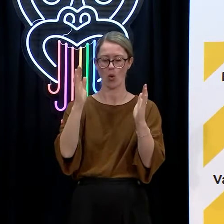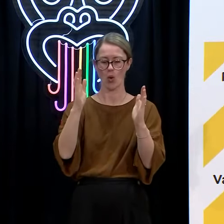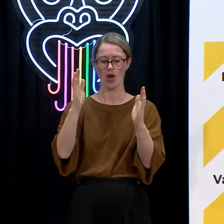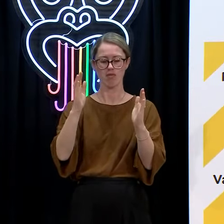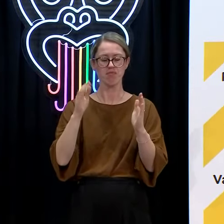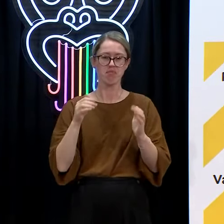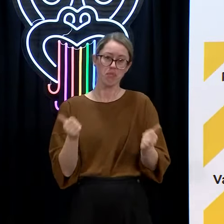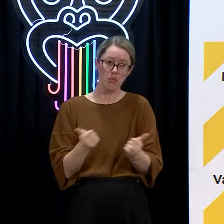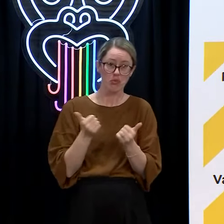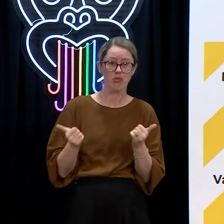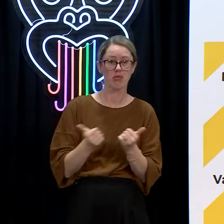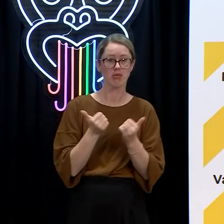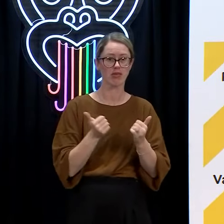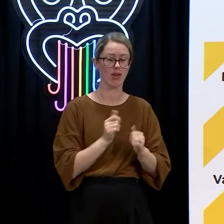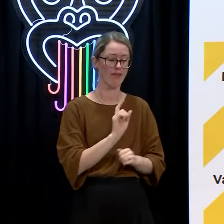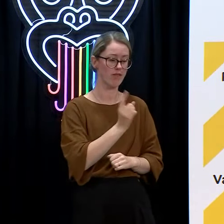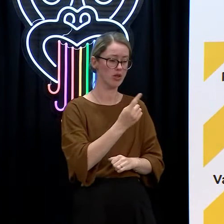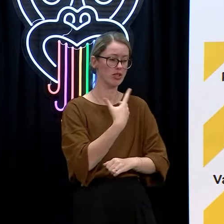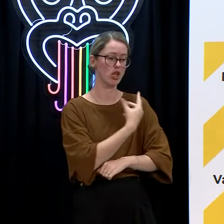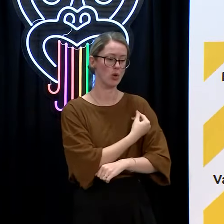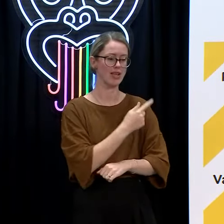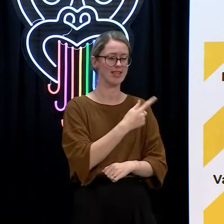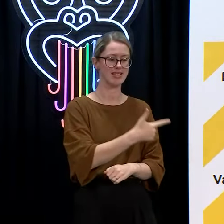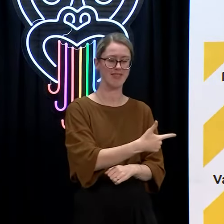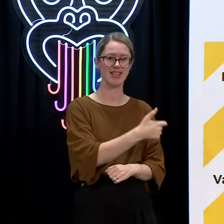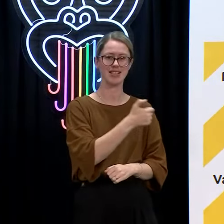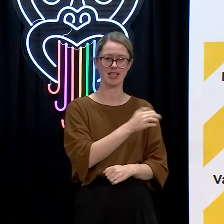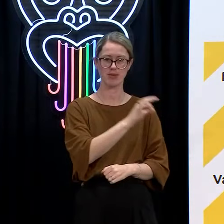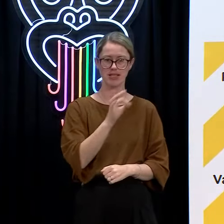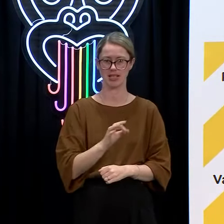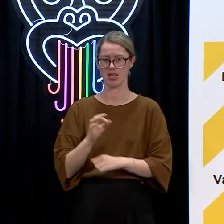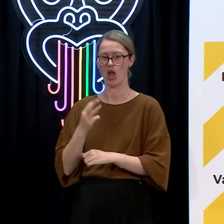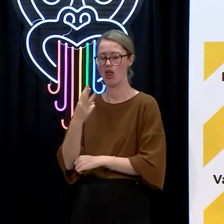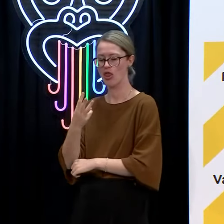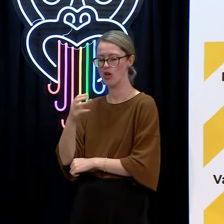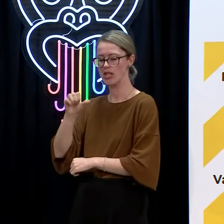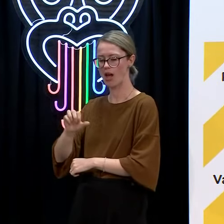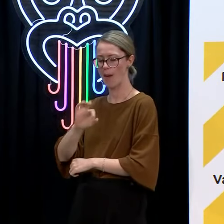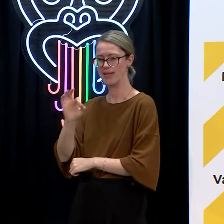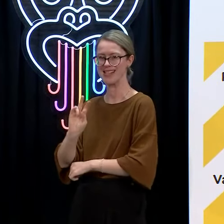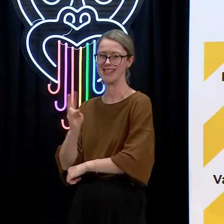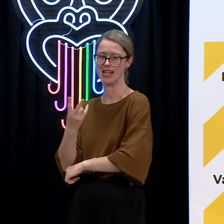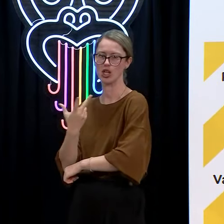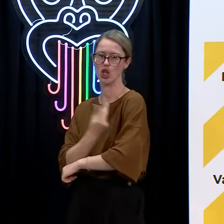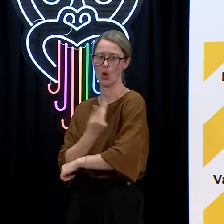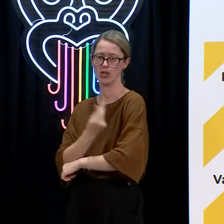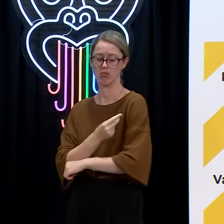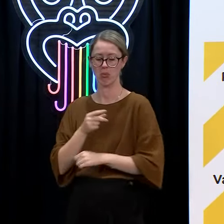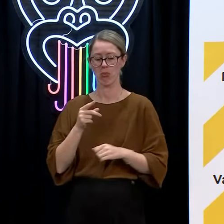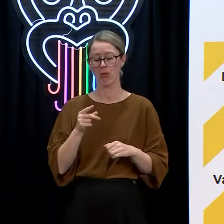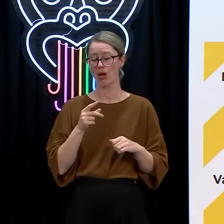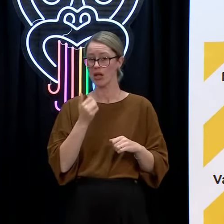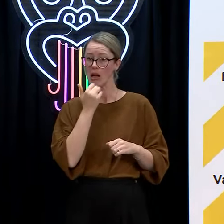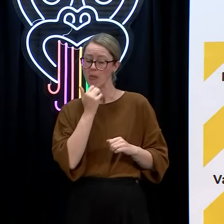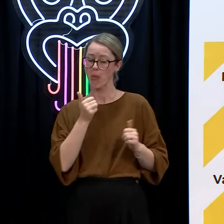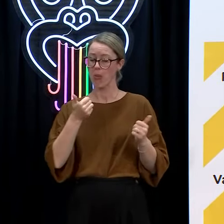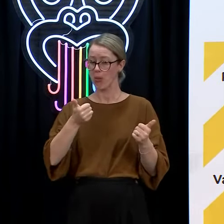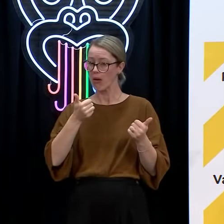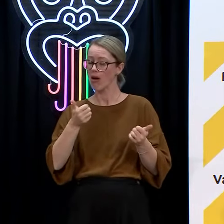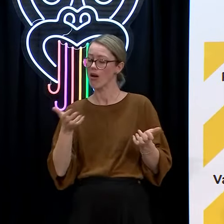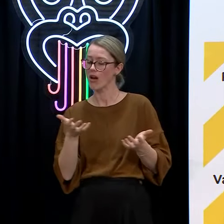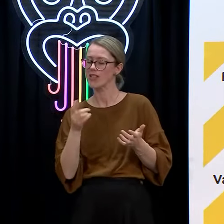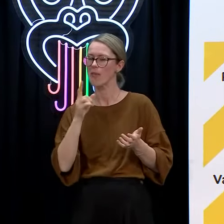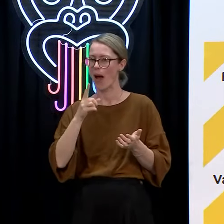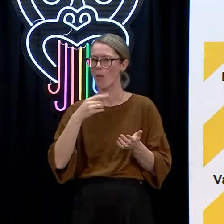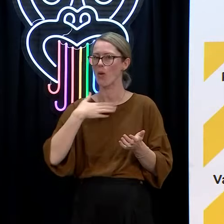coming along nicely. 76% have had their first dose and 39% their second. So these are good numbers, they're encouraging numbers,